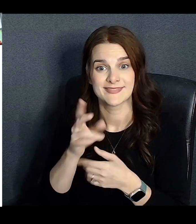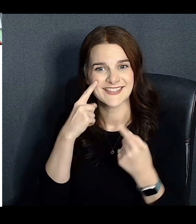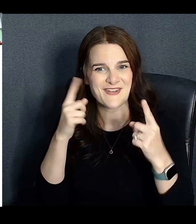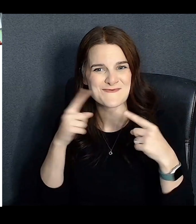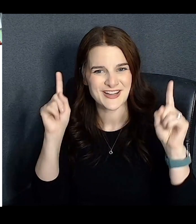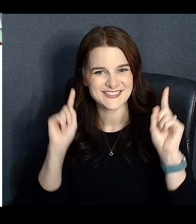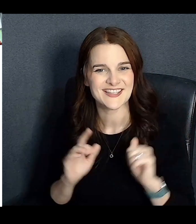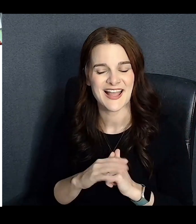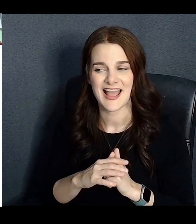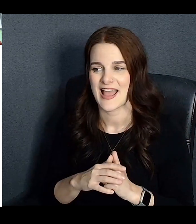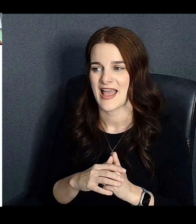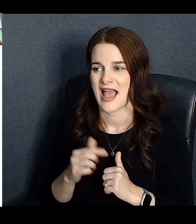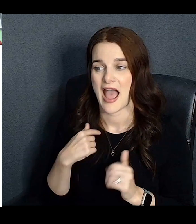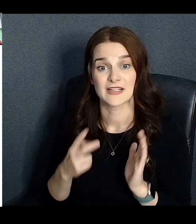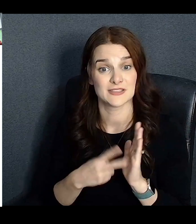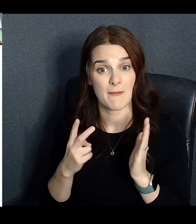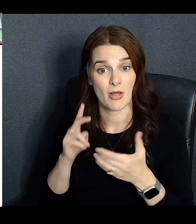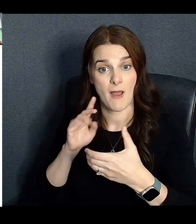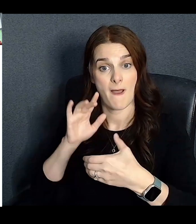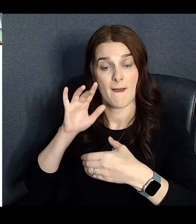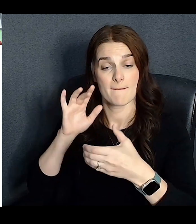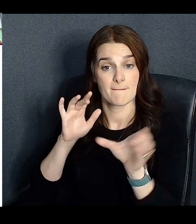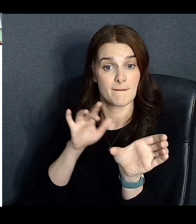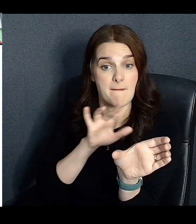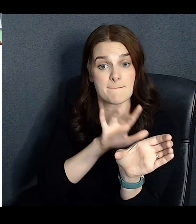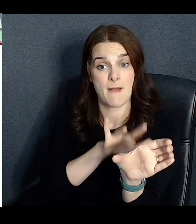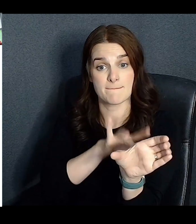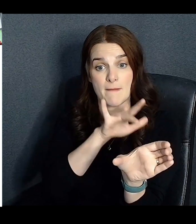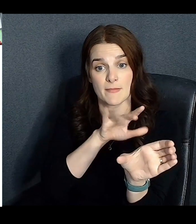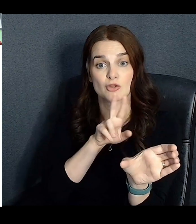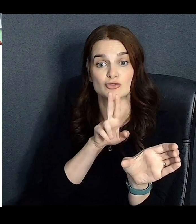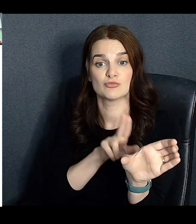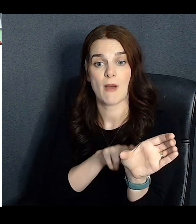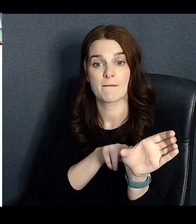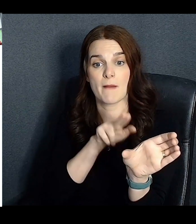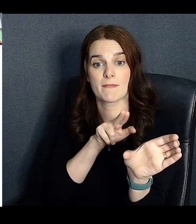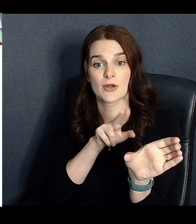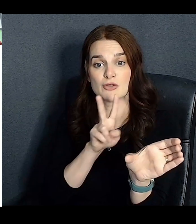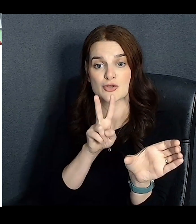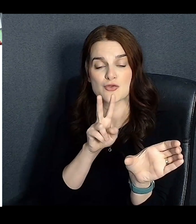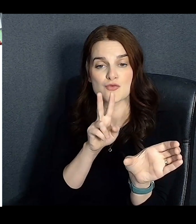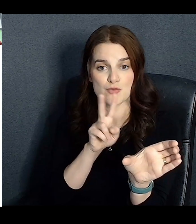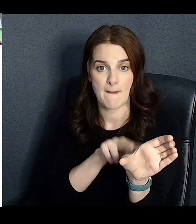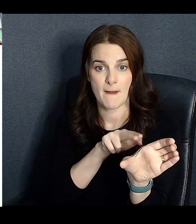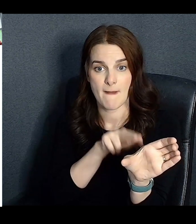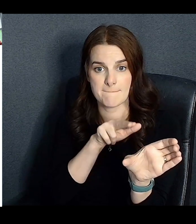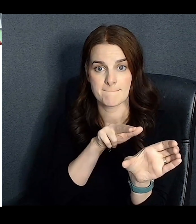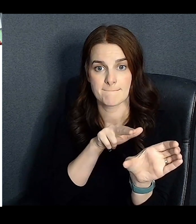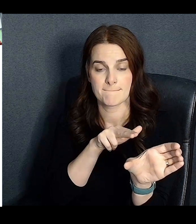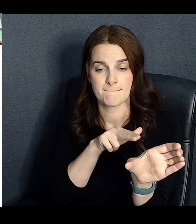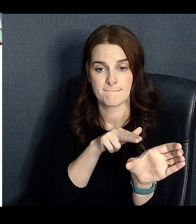Aha. Okay. So for me, I double tap the back of my phone with two fingers twice. So it's very meta to like